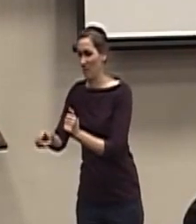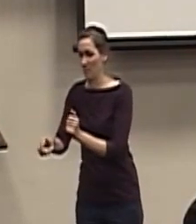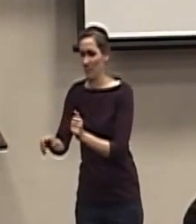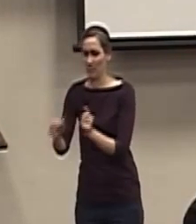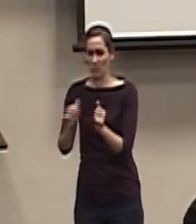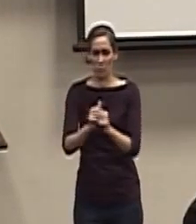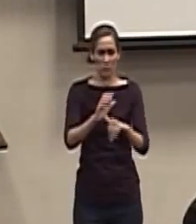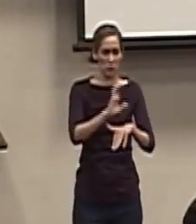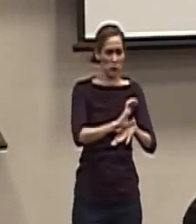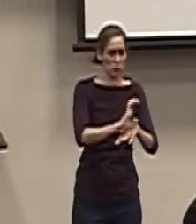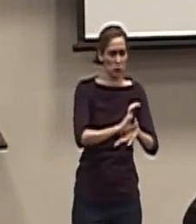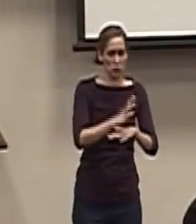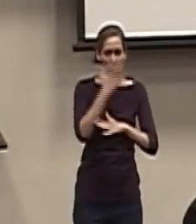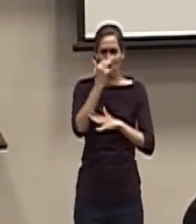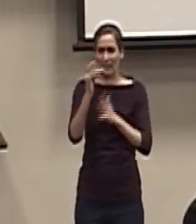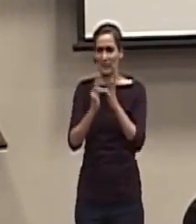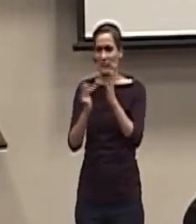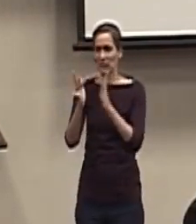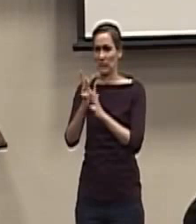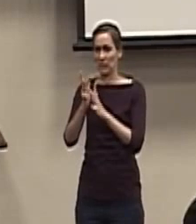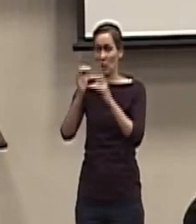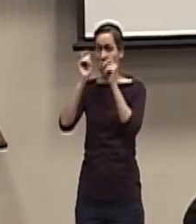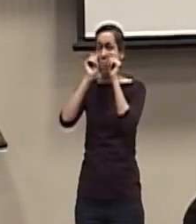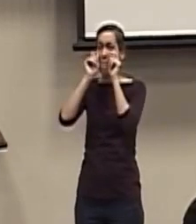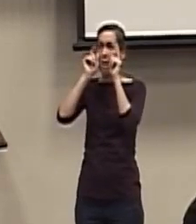because Jesus has opened my eyes to see